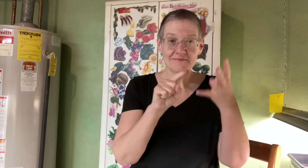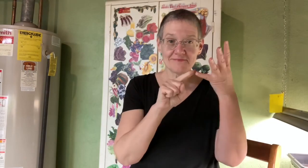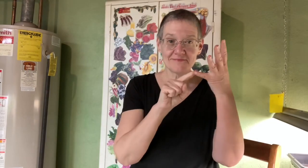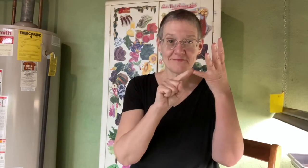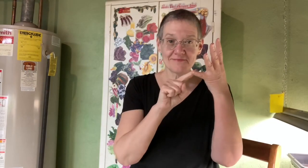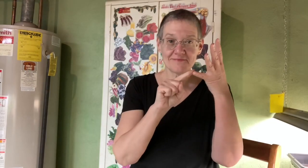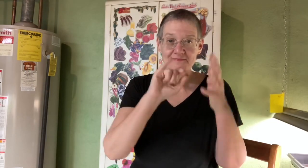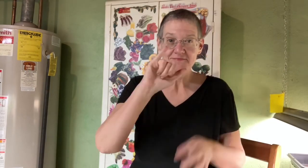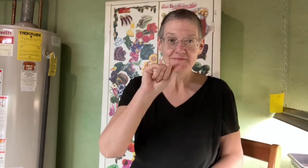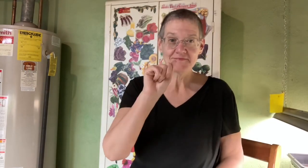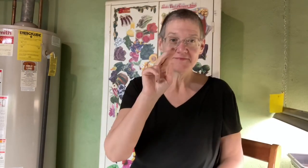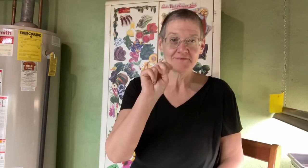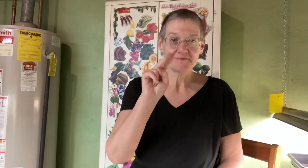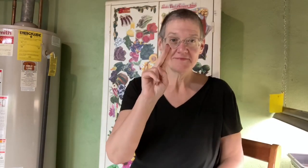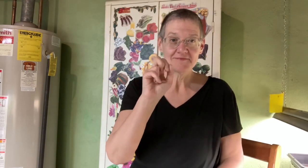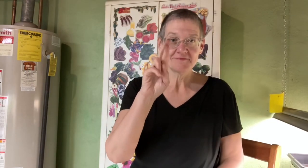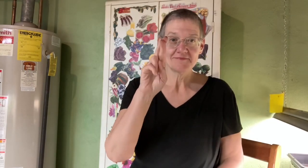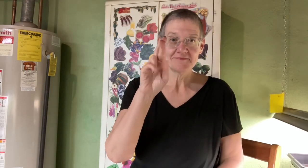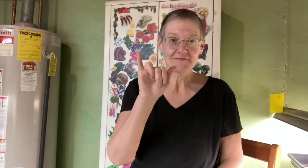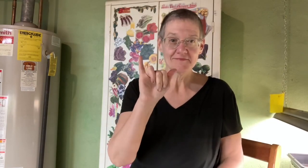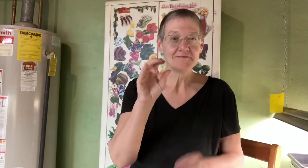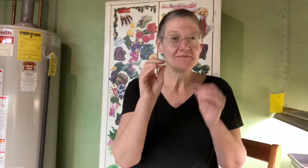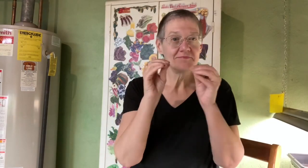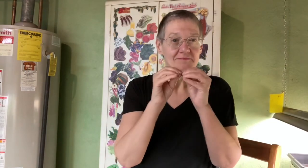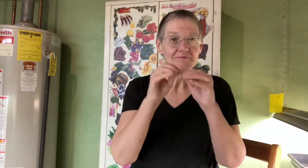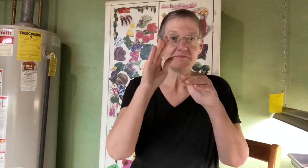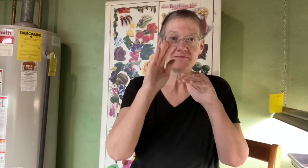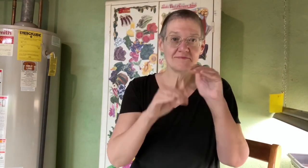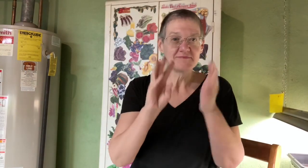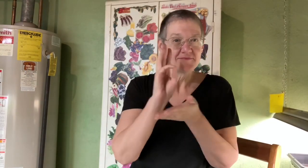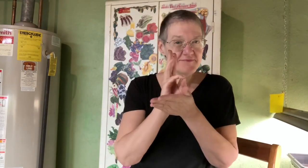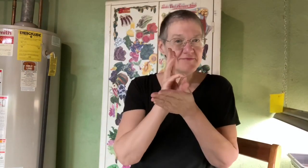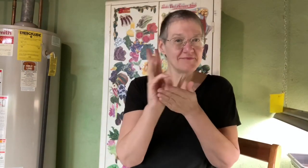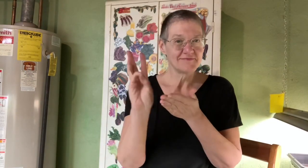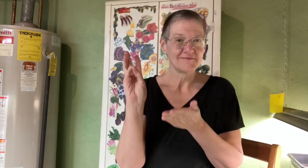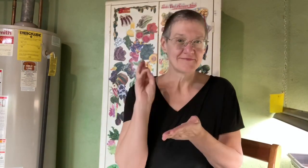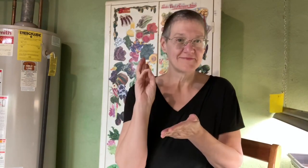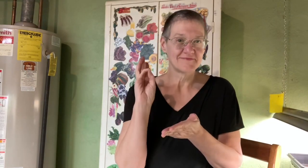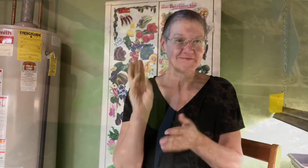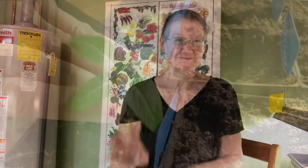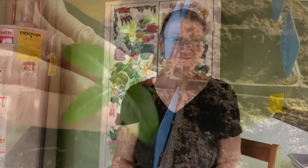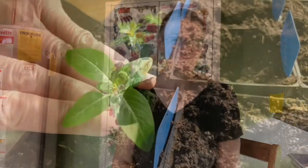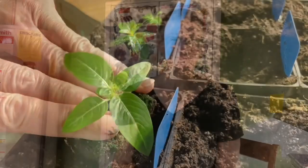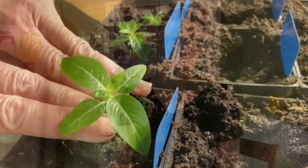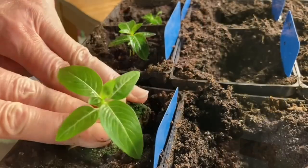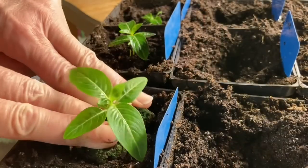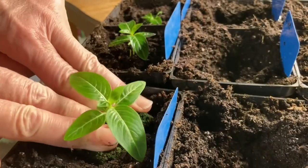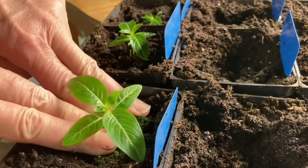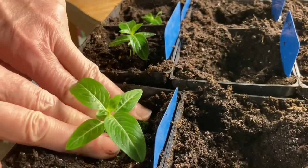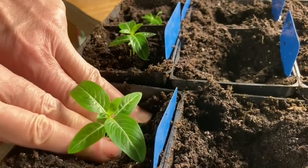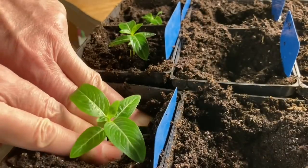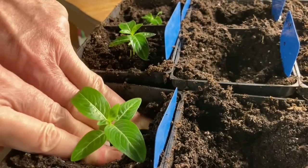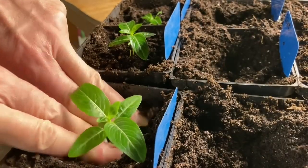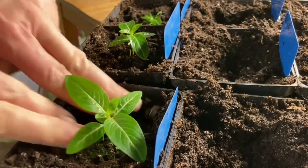Now, I started these seeds in late January, so that's more than 6 weeks ago.